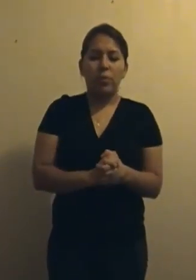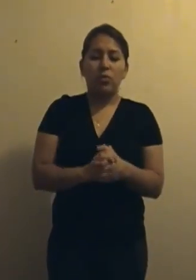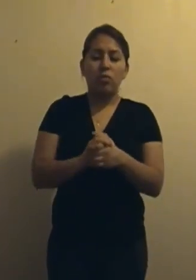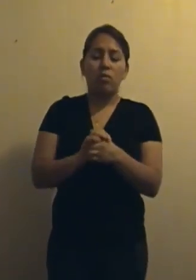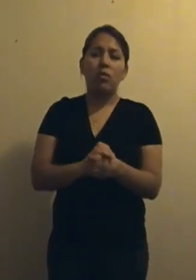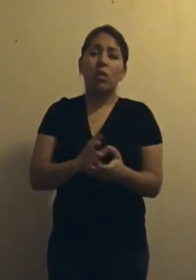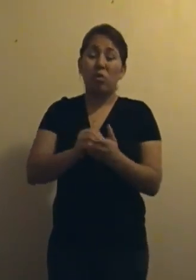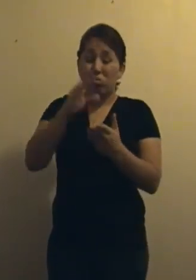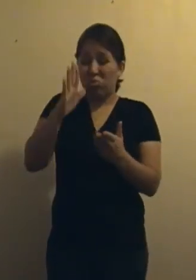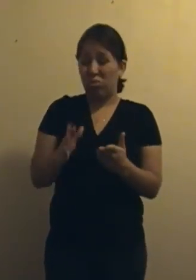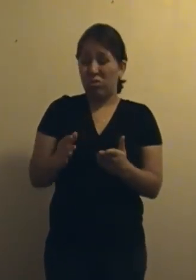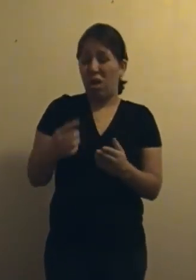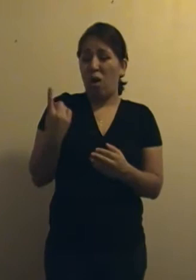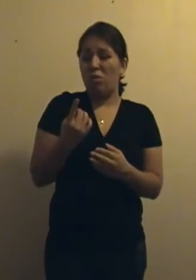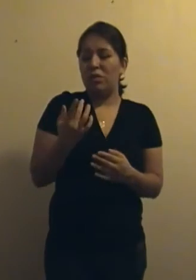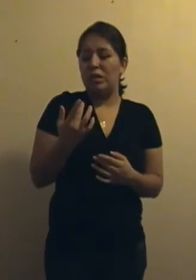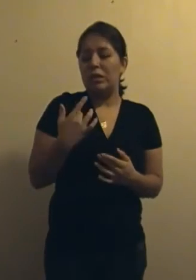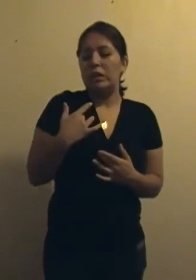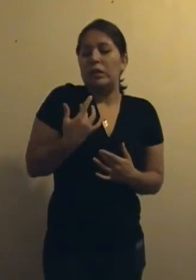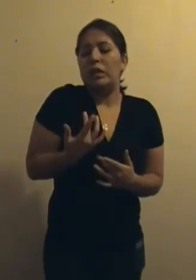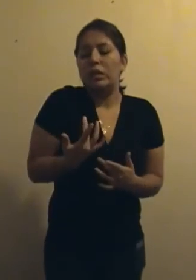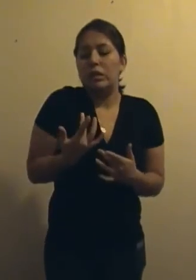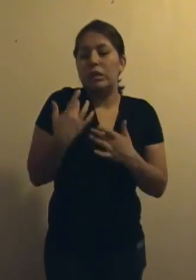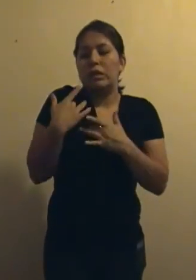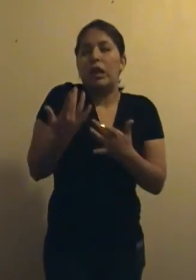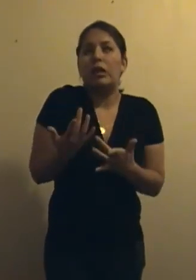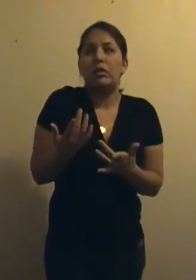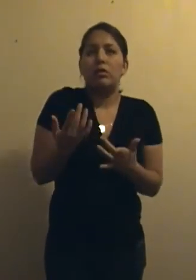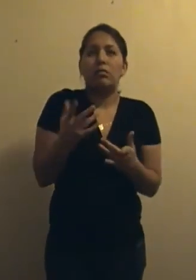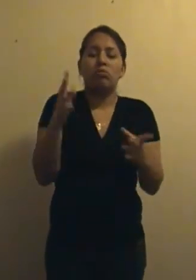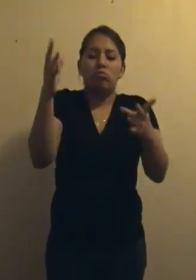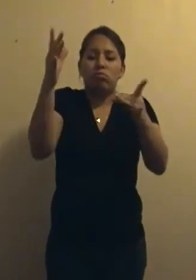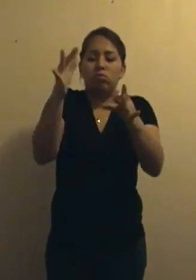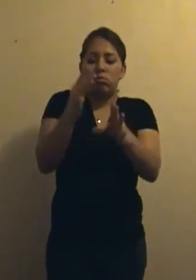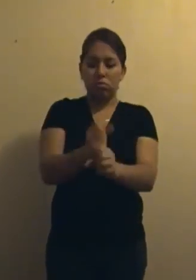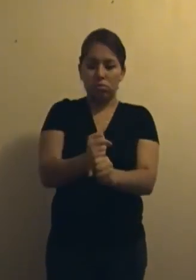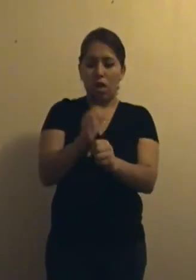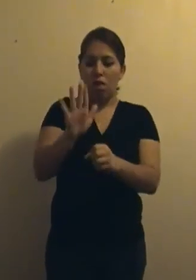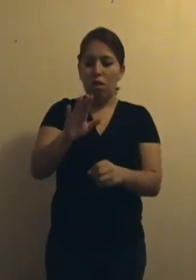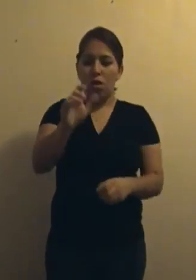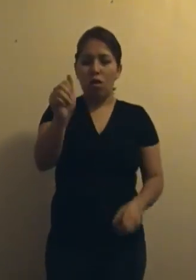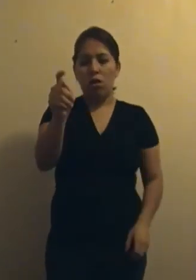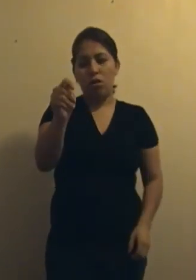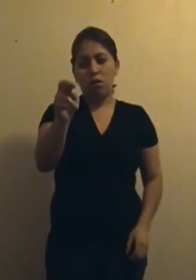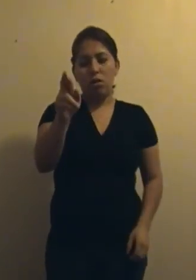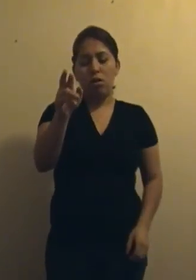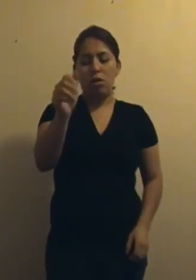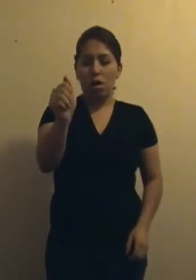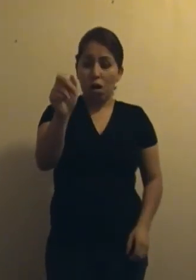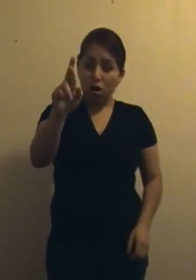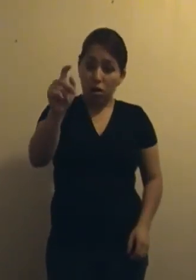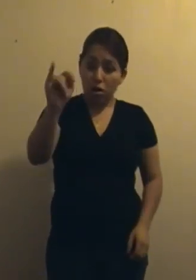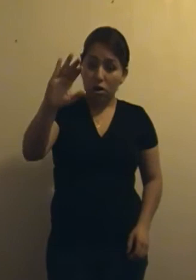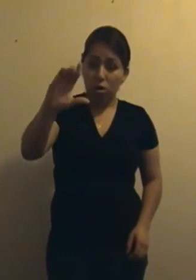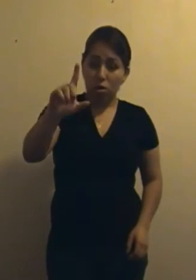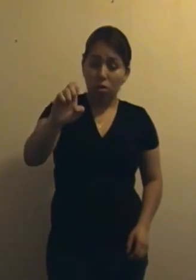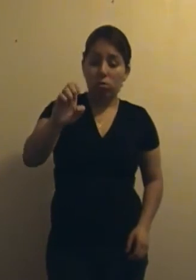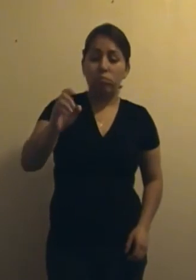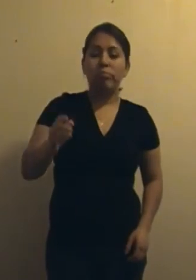always tempted to summarize the article, and then in the report again, write another summary of the